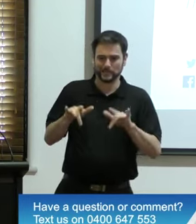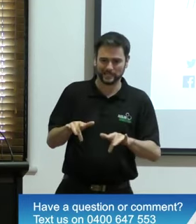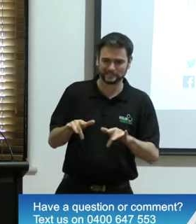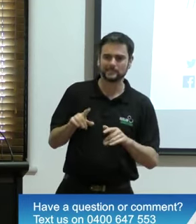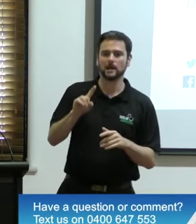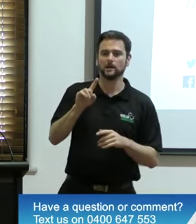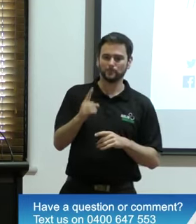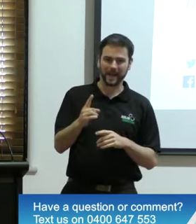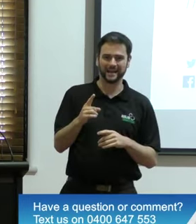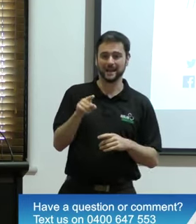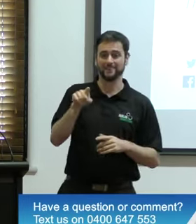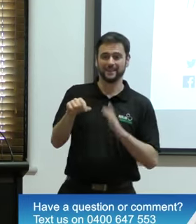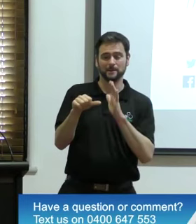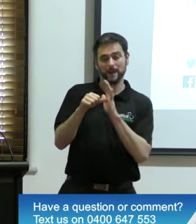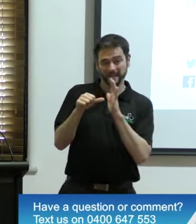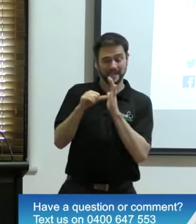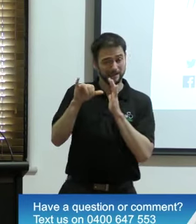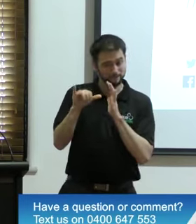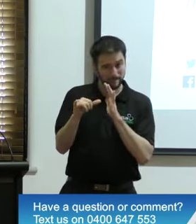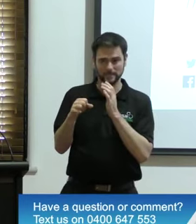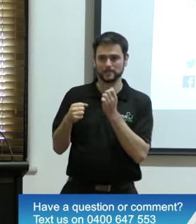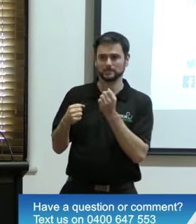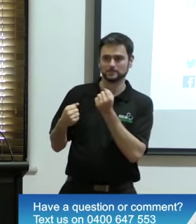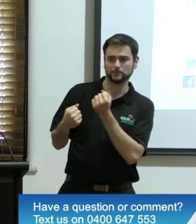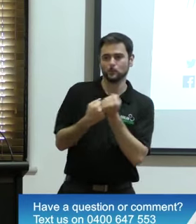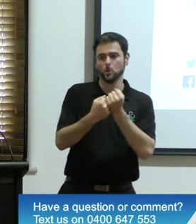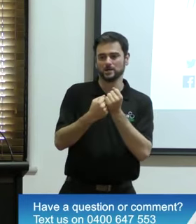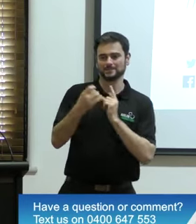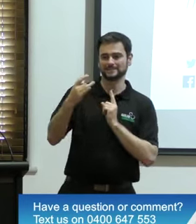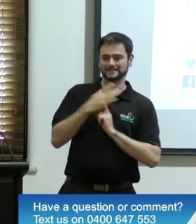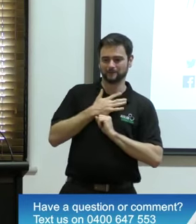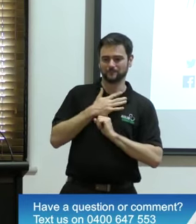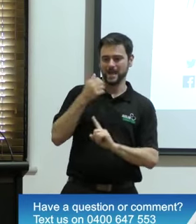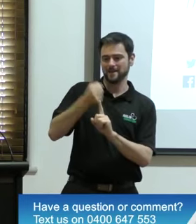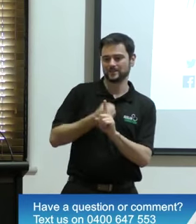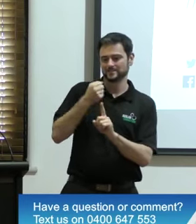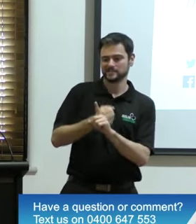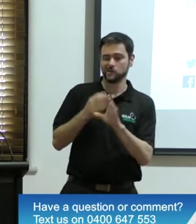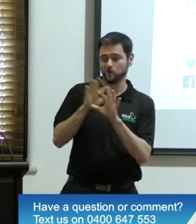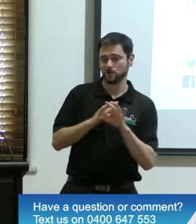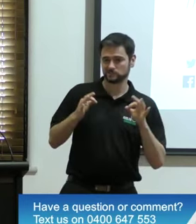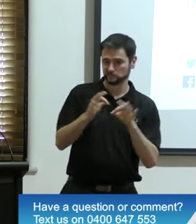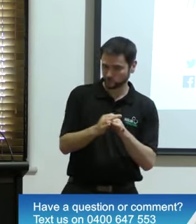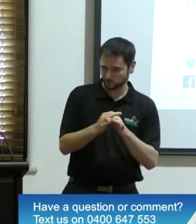have supported organisations like self-advocacy and,